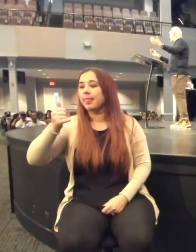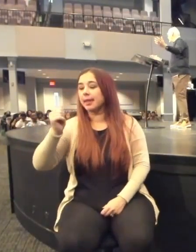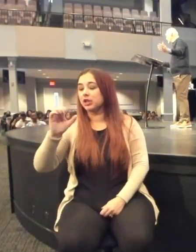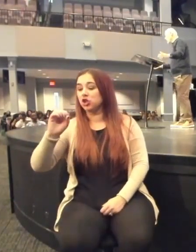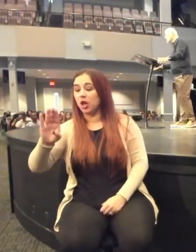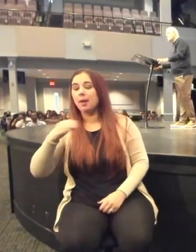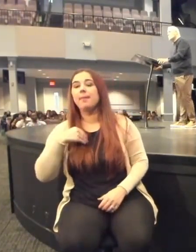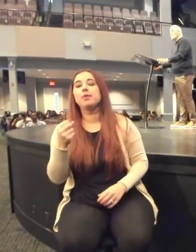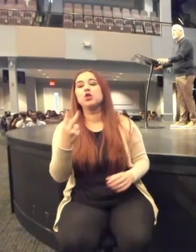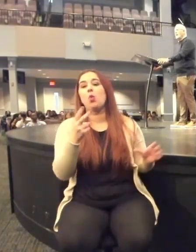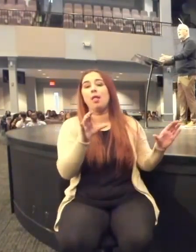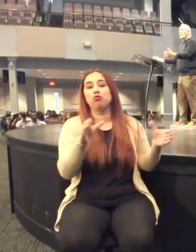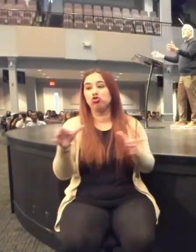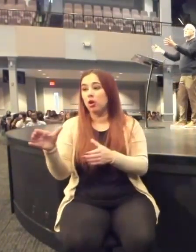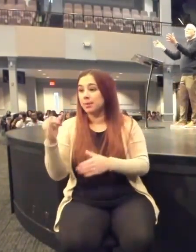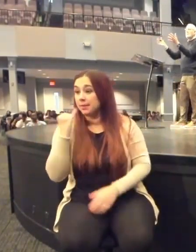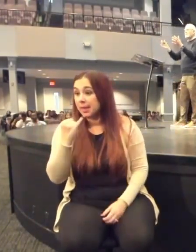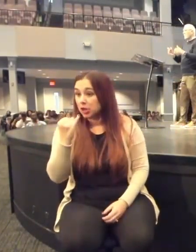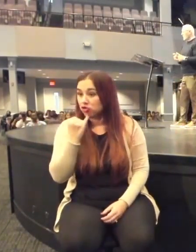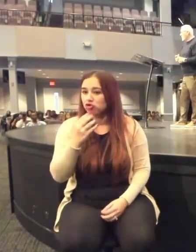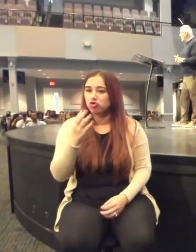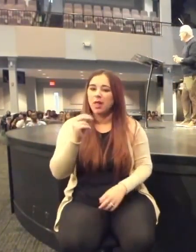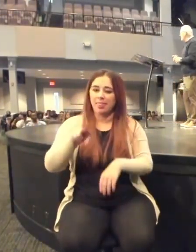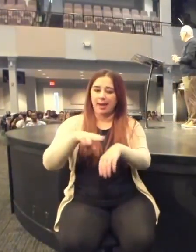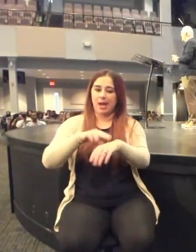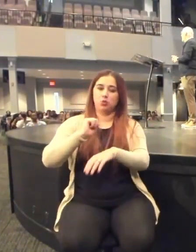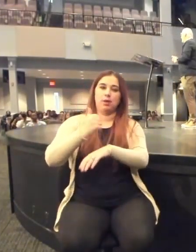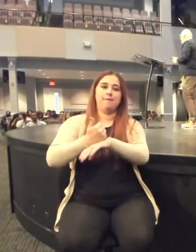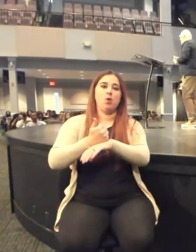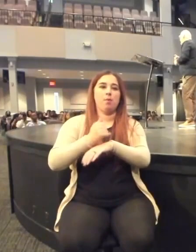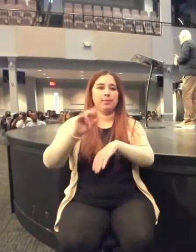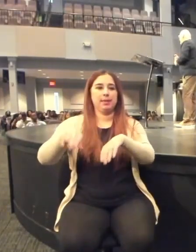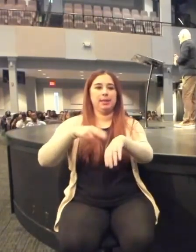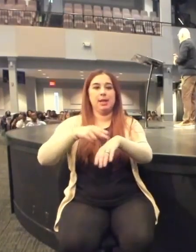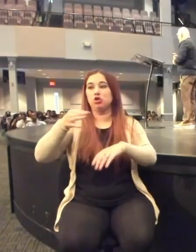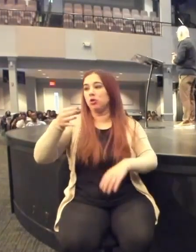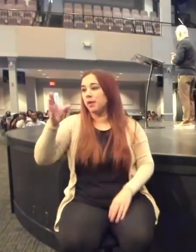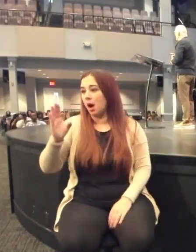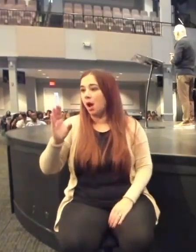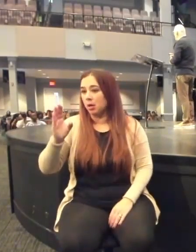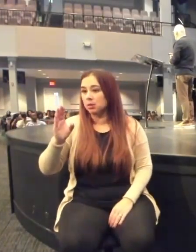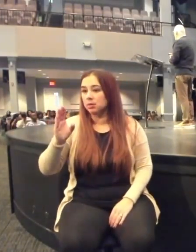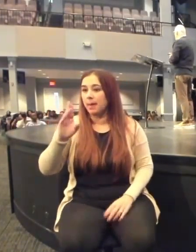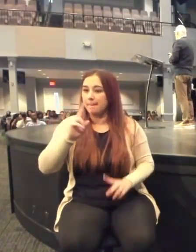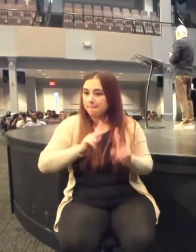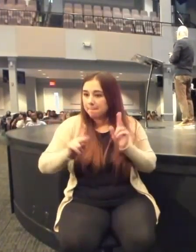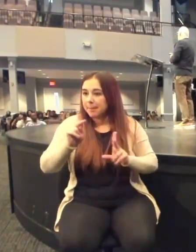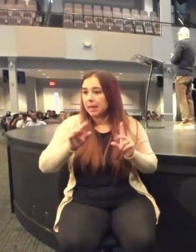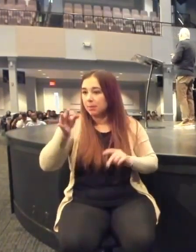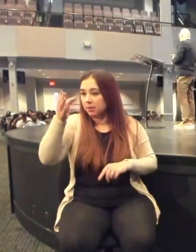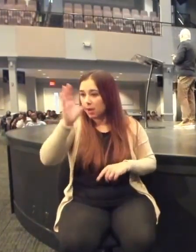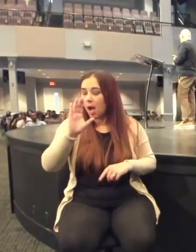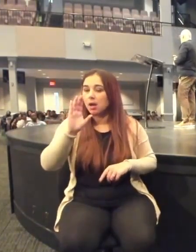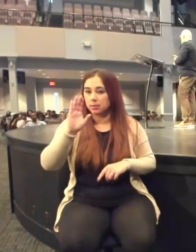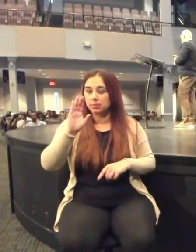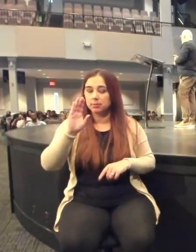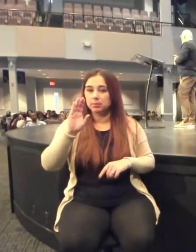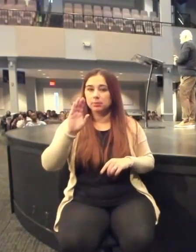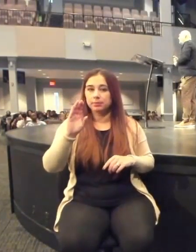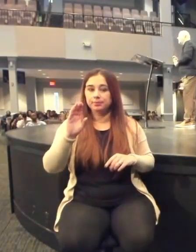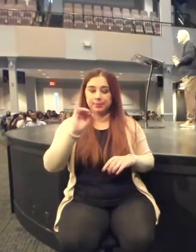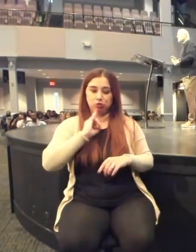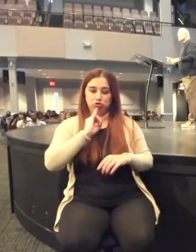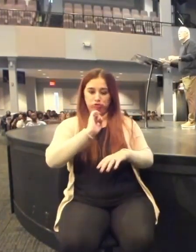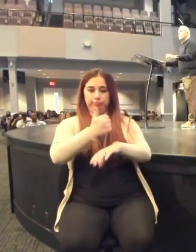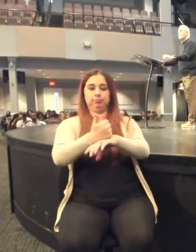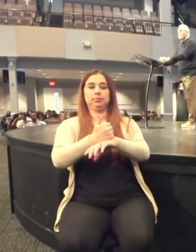and then we have the 12 tribes of Israel, and a nation is formed, the nation of God, the people of God, the nation of Israel is formed.